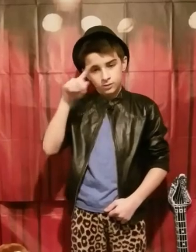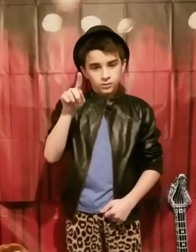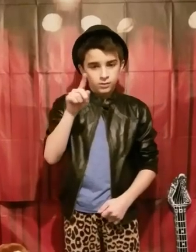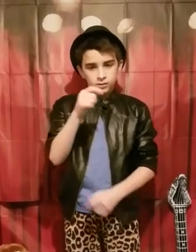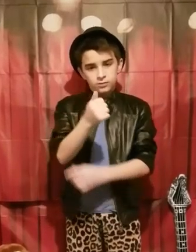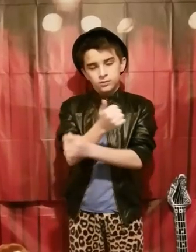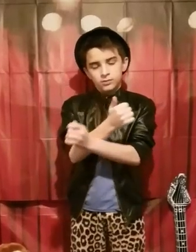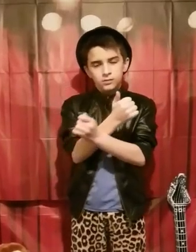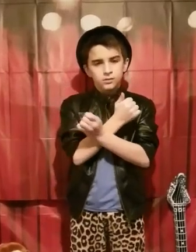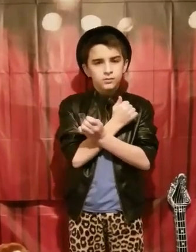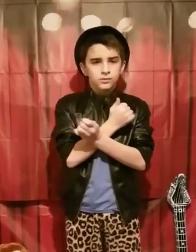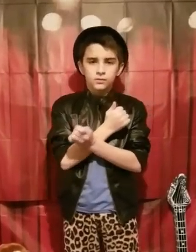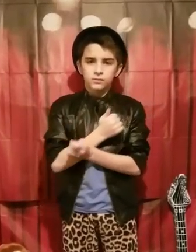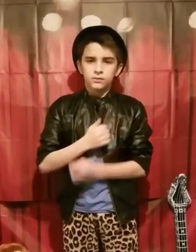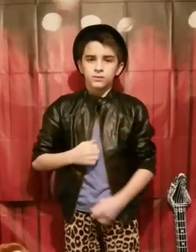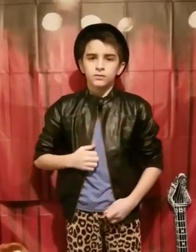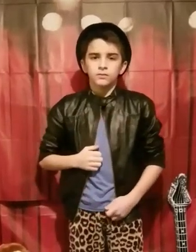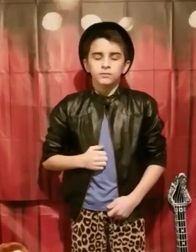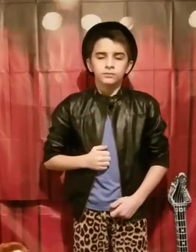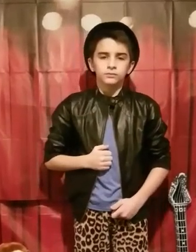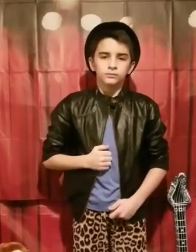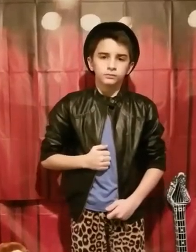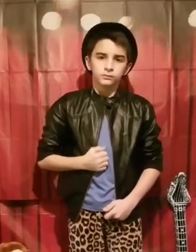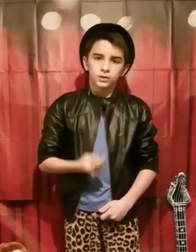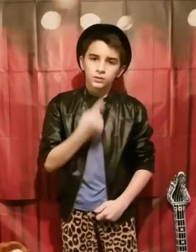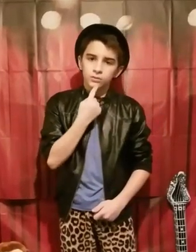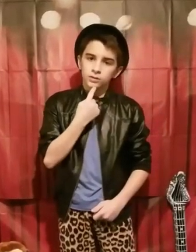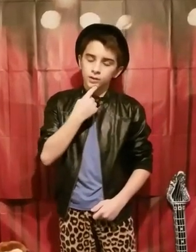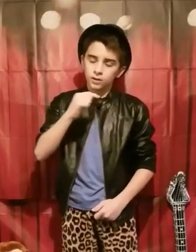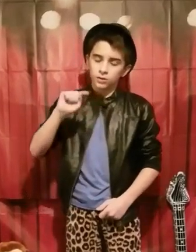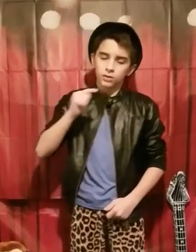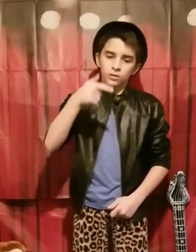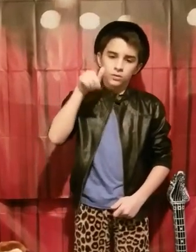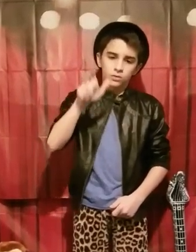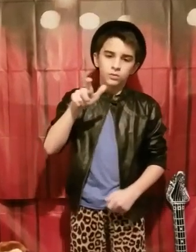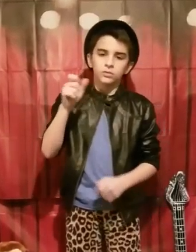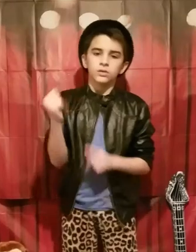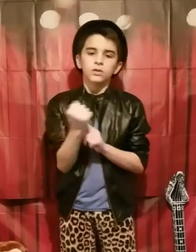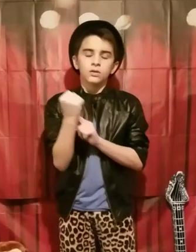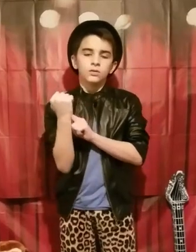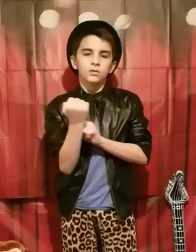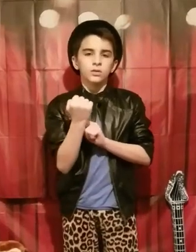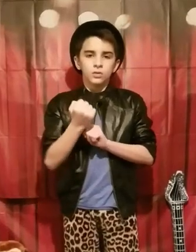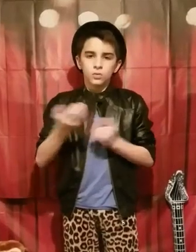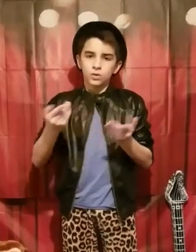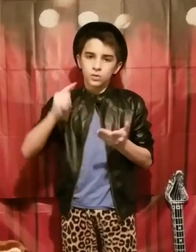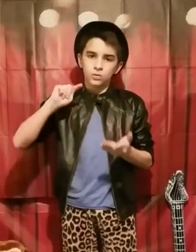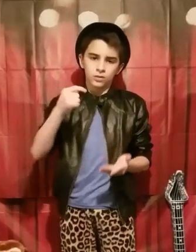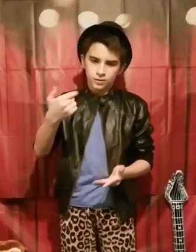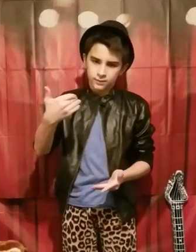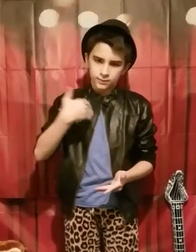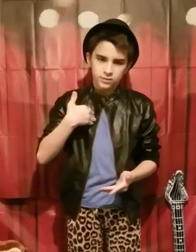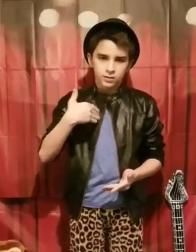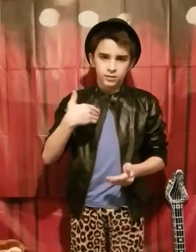the world She says we gotta hold on But you're what we've got